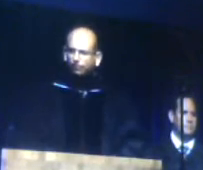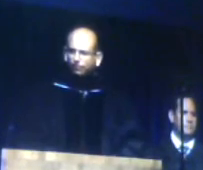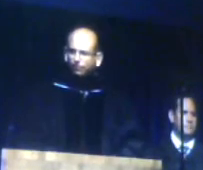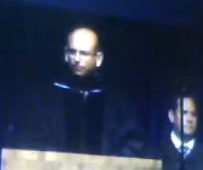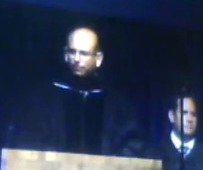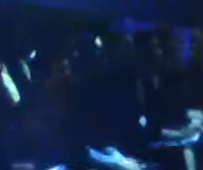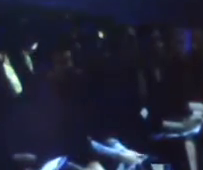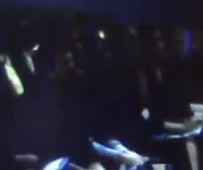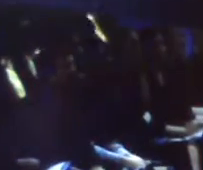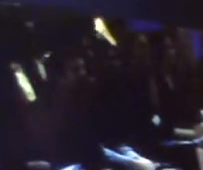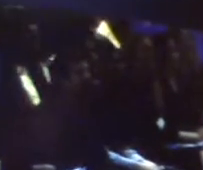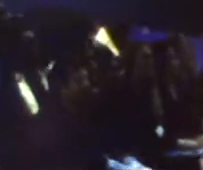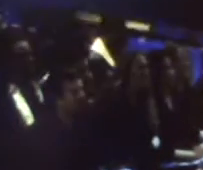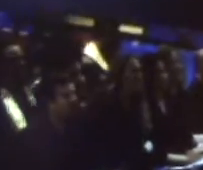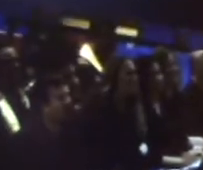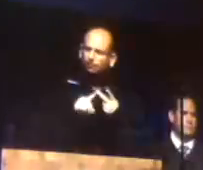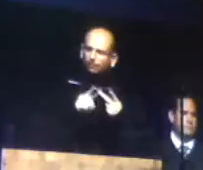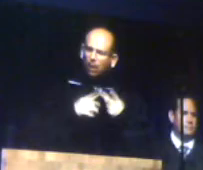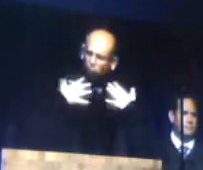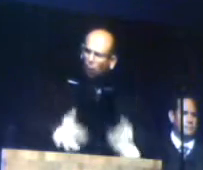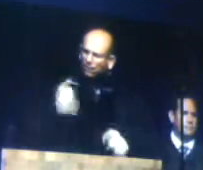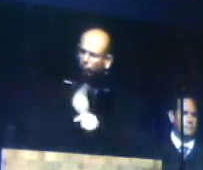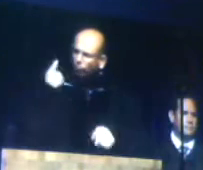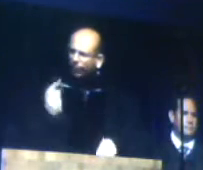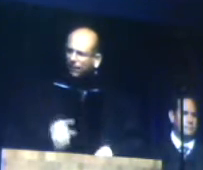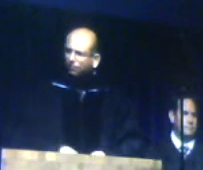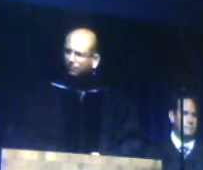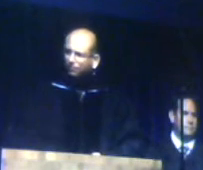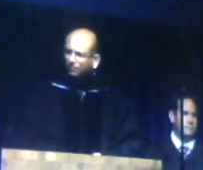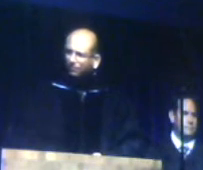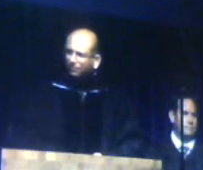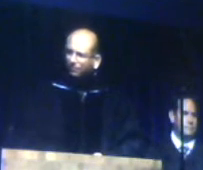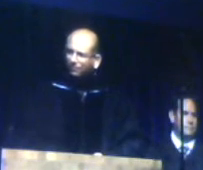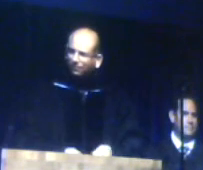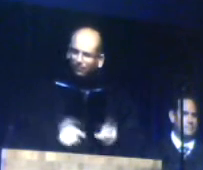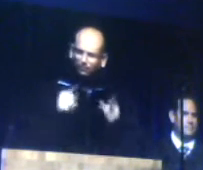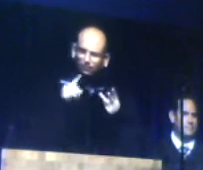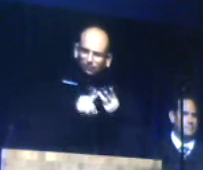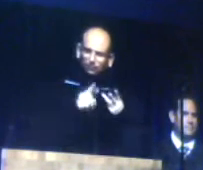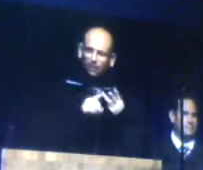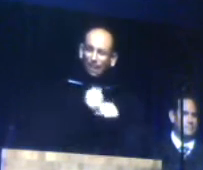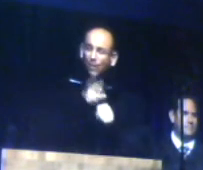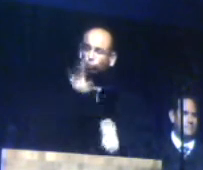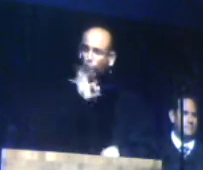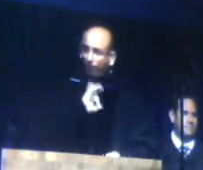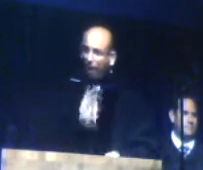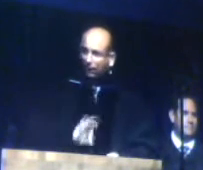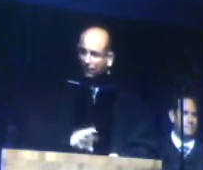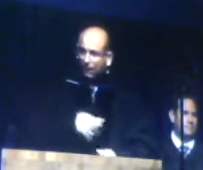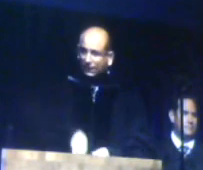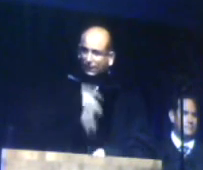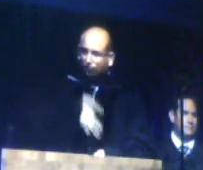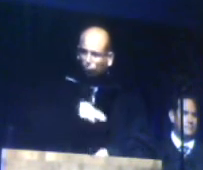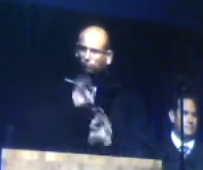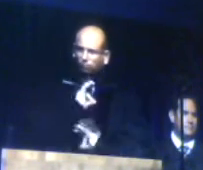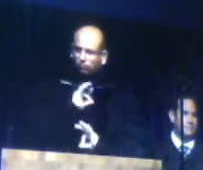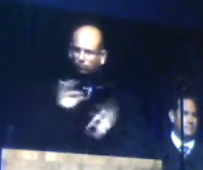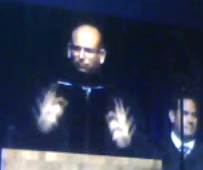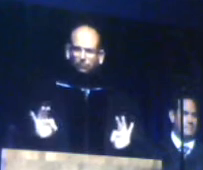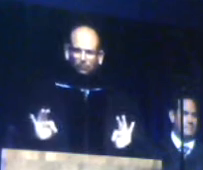workforce, as in be on time, dress appropriately, Make sure all of your buttons and